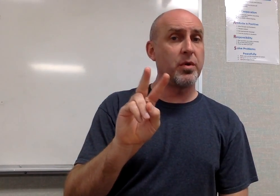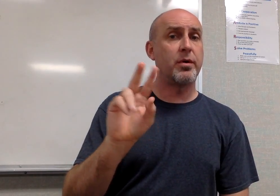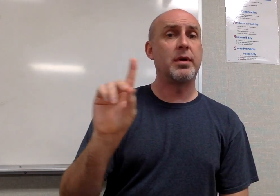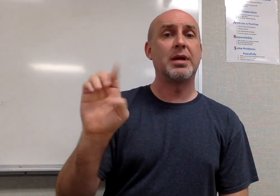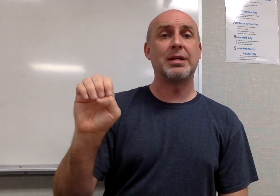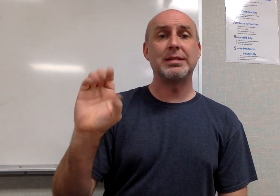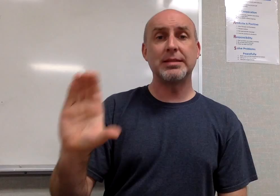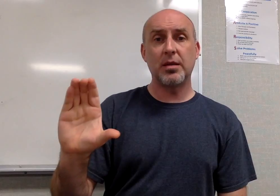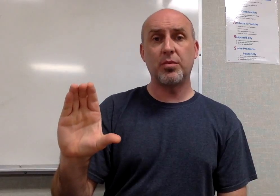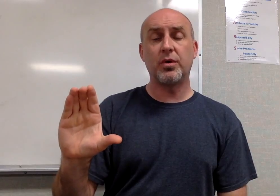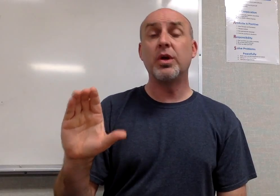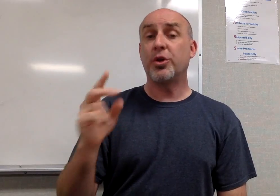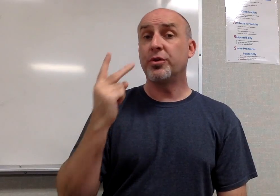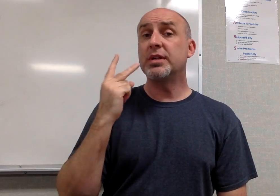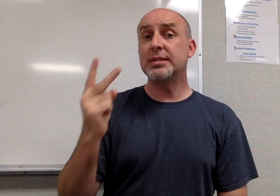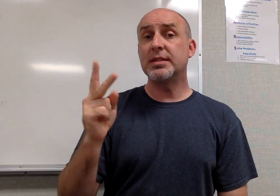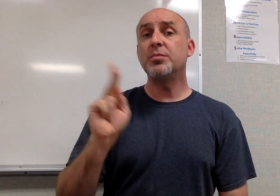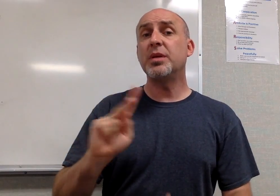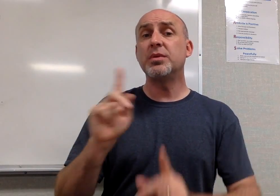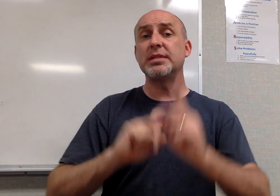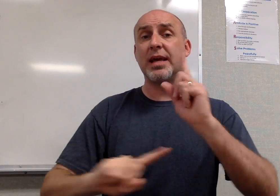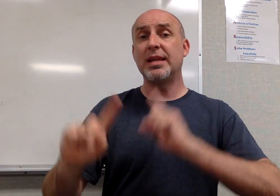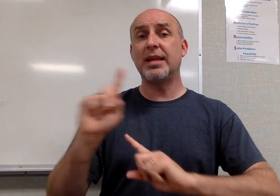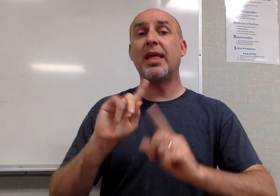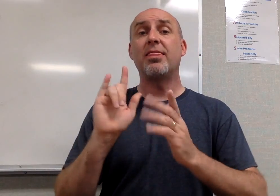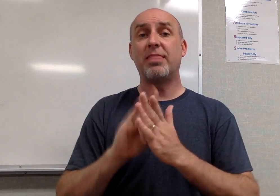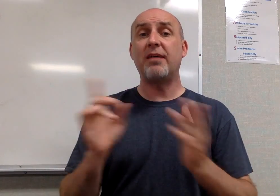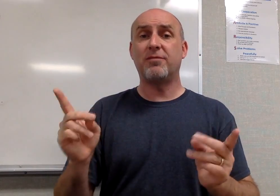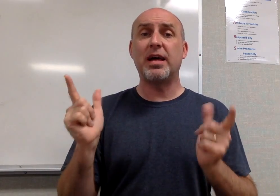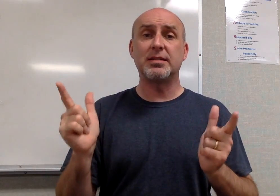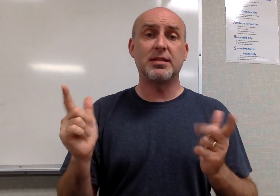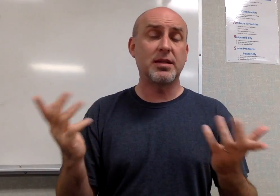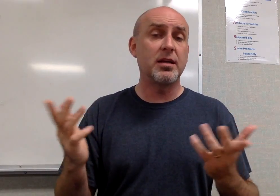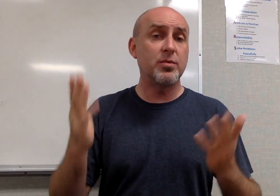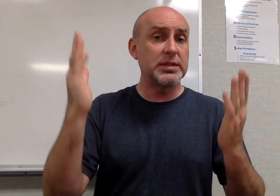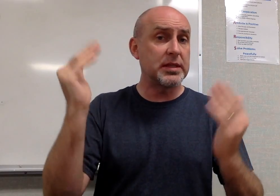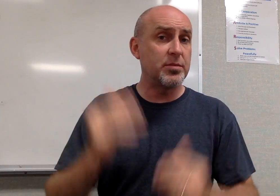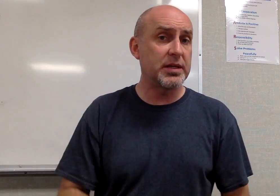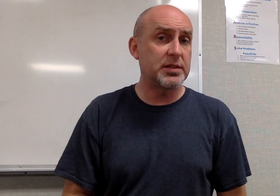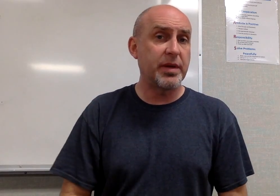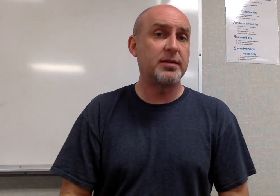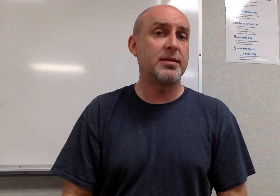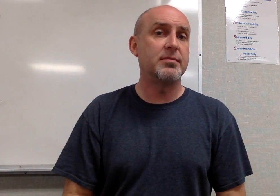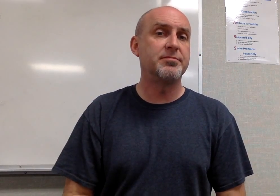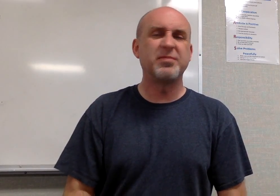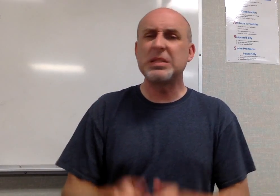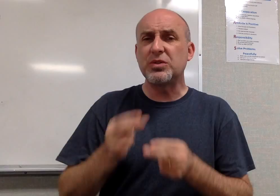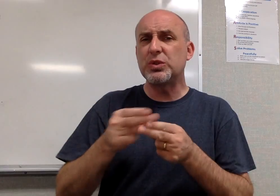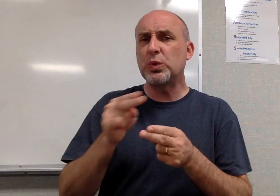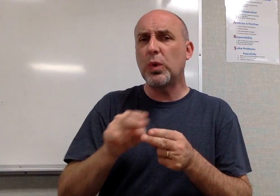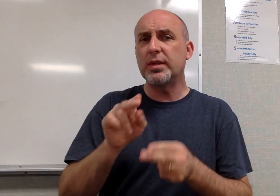November, December. You're going to see people signing that fast. That's kind of what's going to be expected. These are short